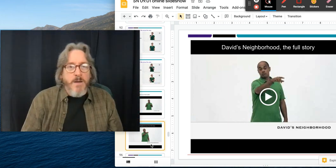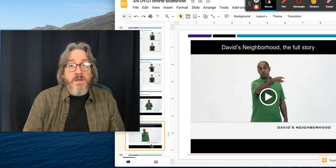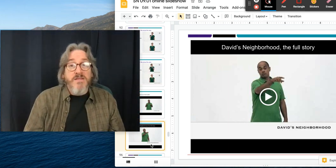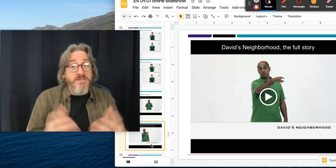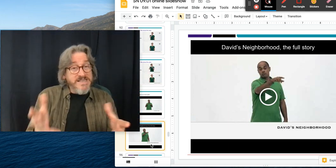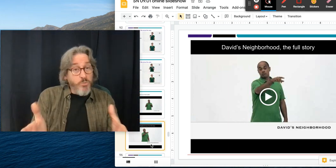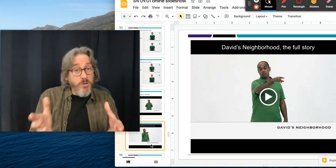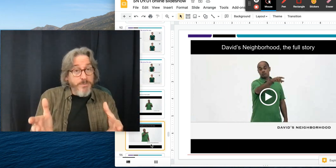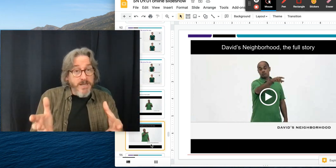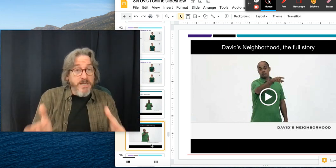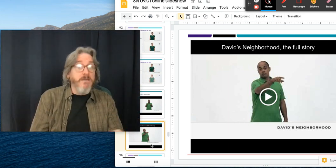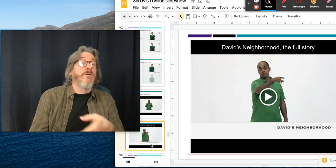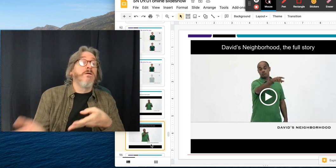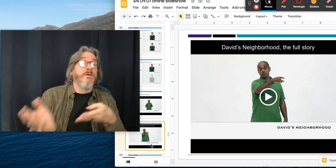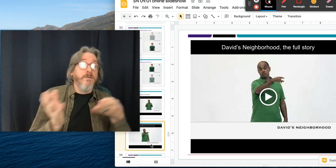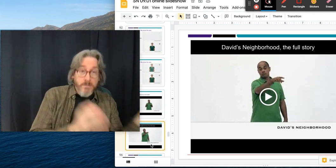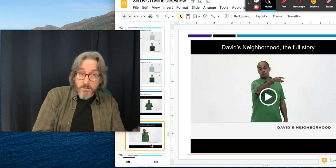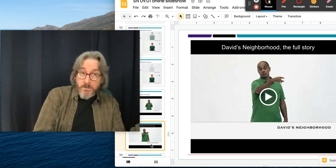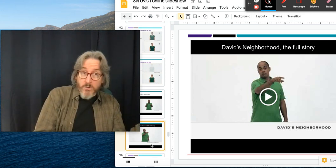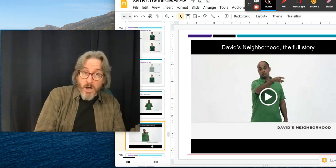and this will be